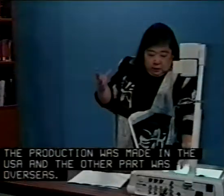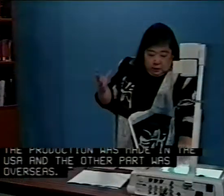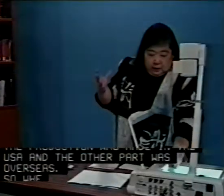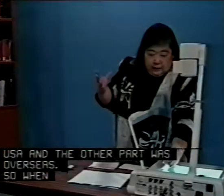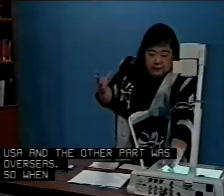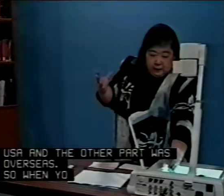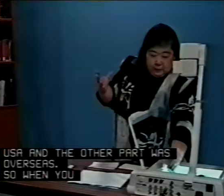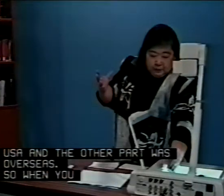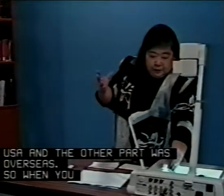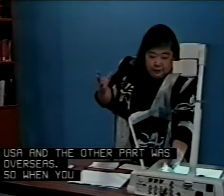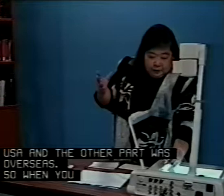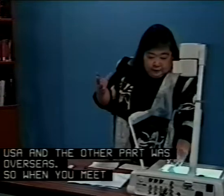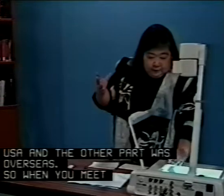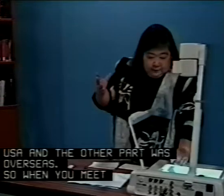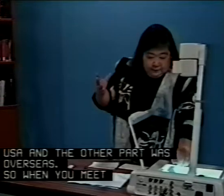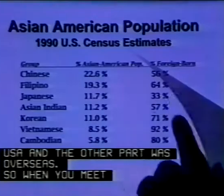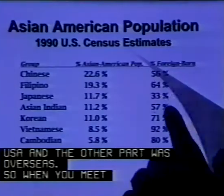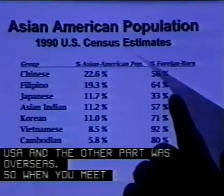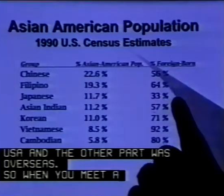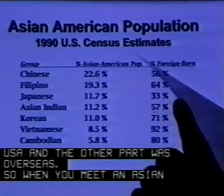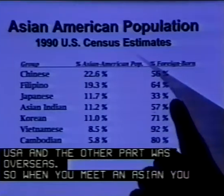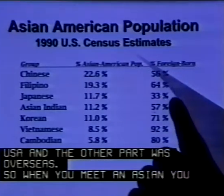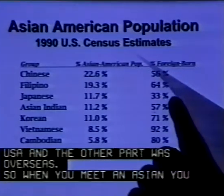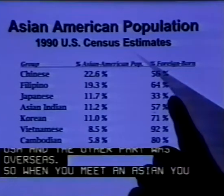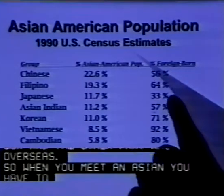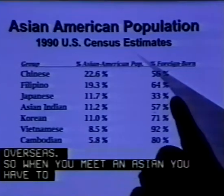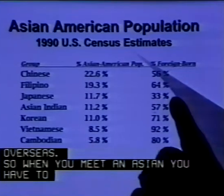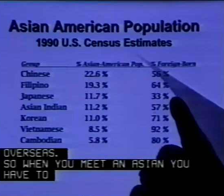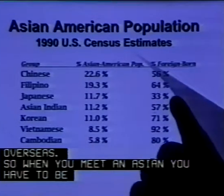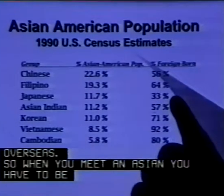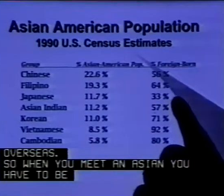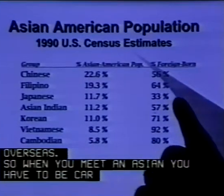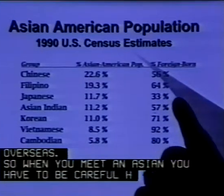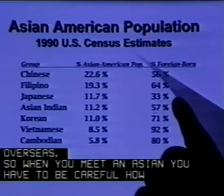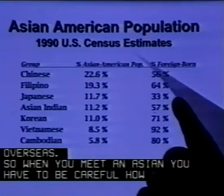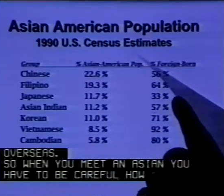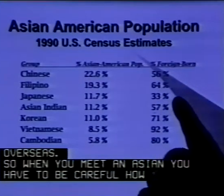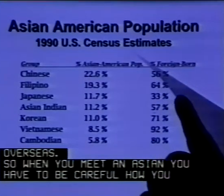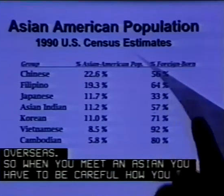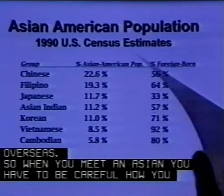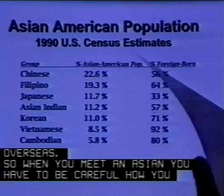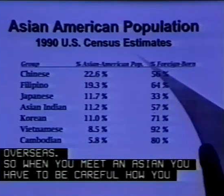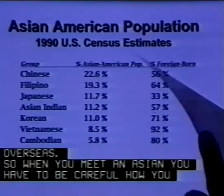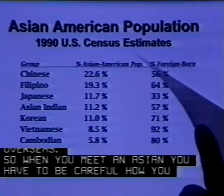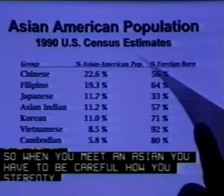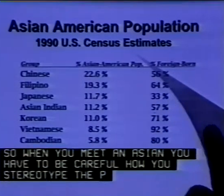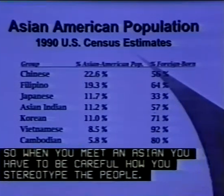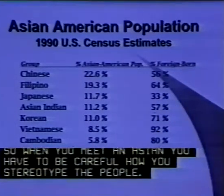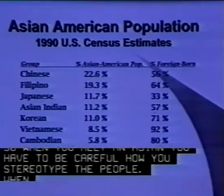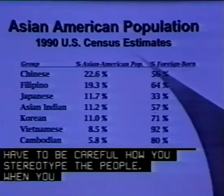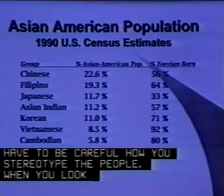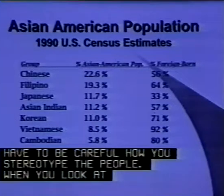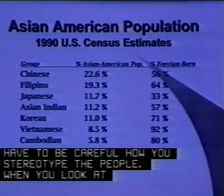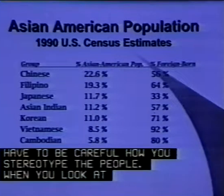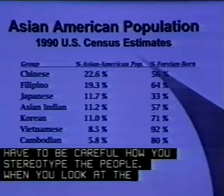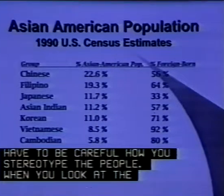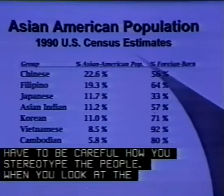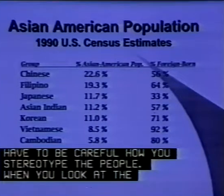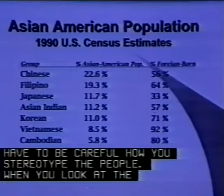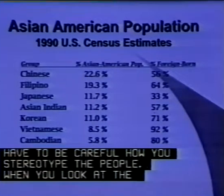If you look at the percentages in the Japanese community, only 33% of the population in the U.S. was born